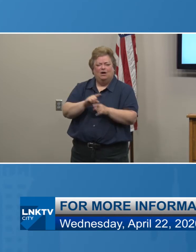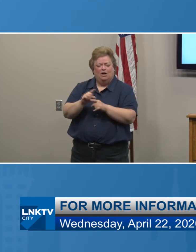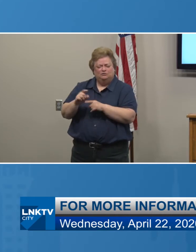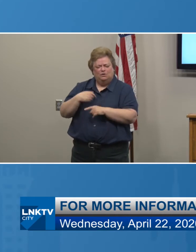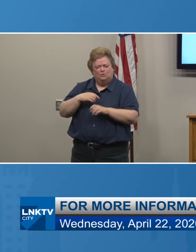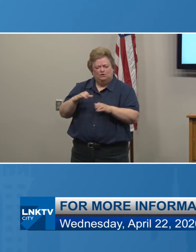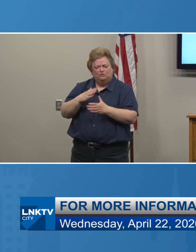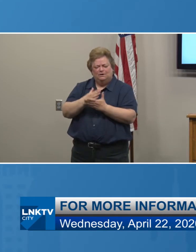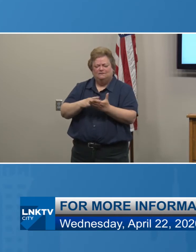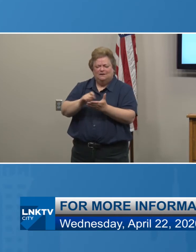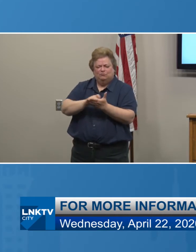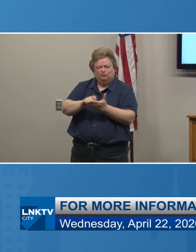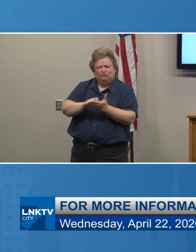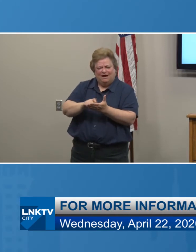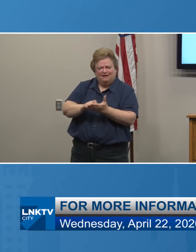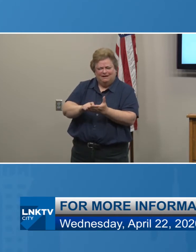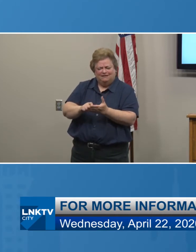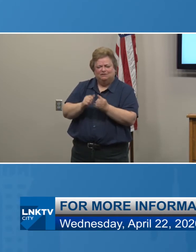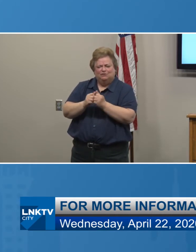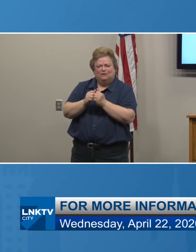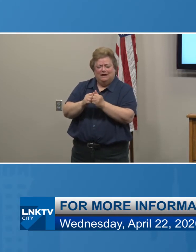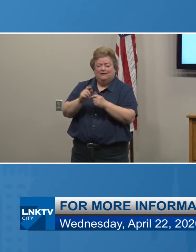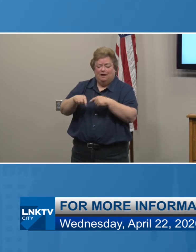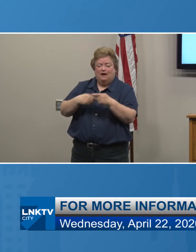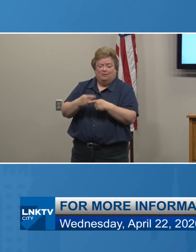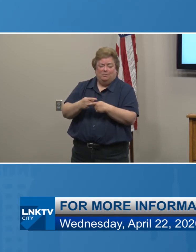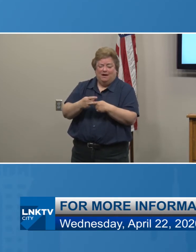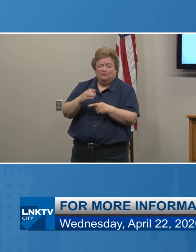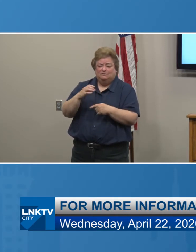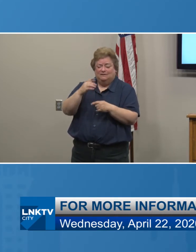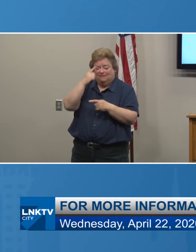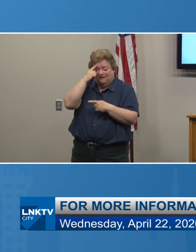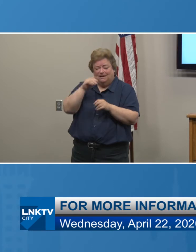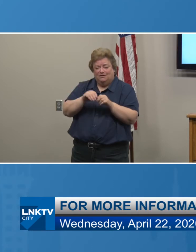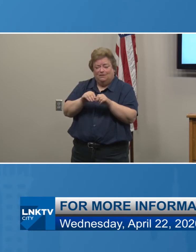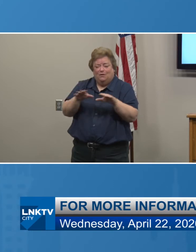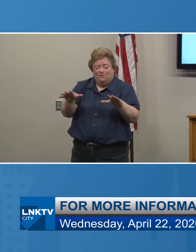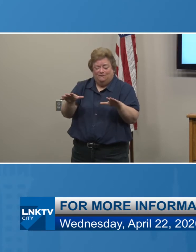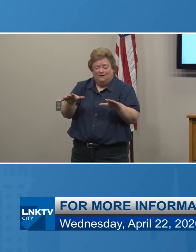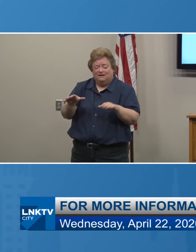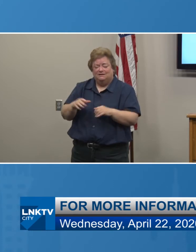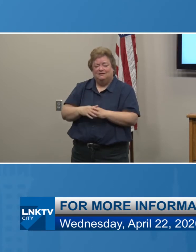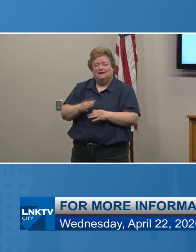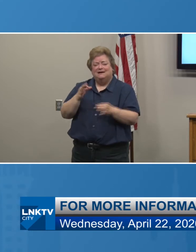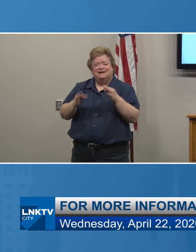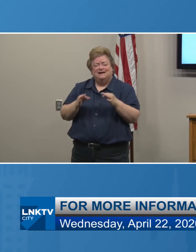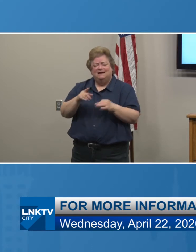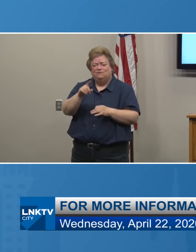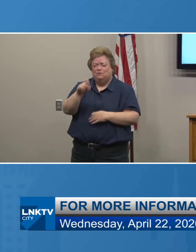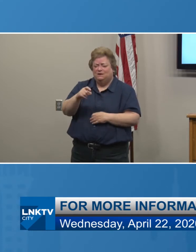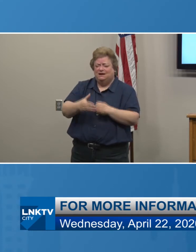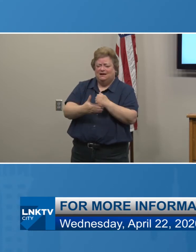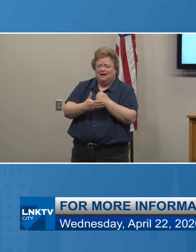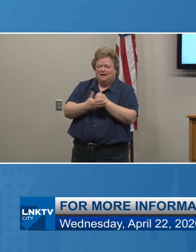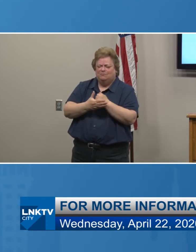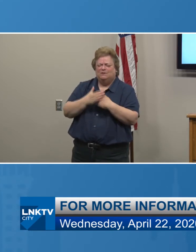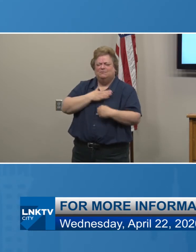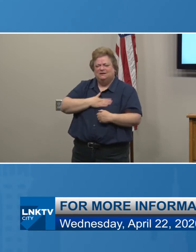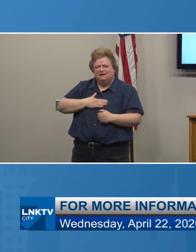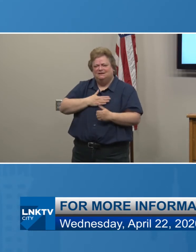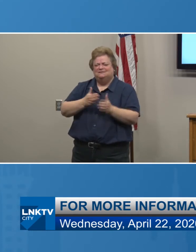writing and journaling together about COVID-19. If you need some help, please ask for